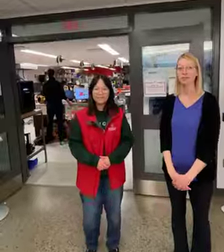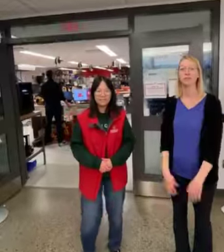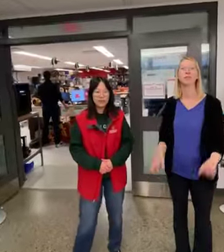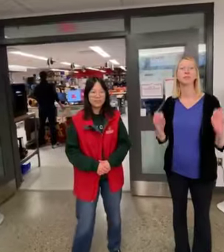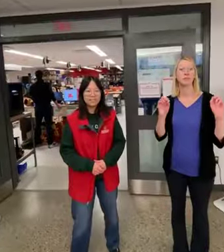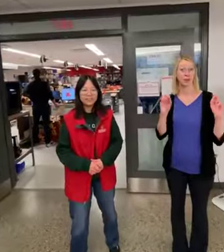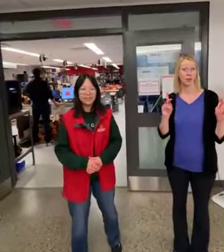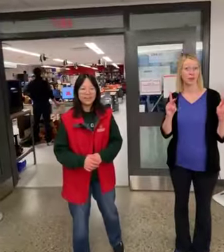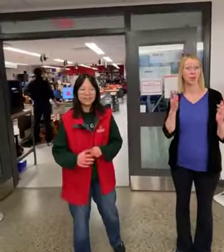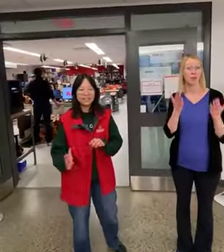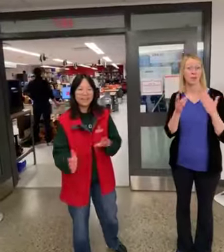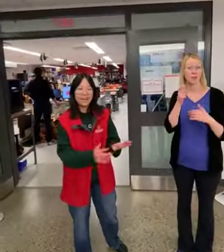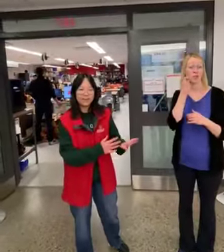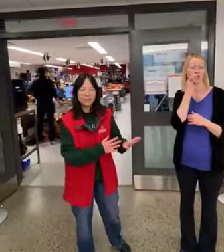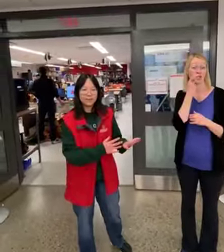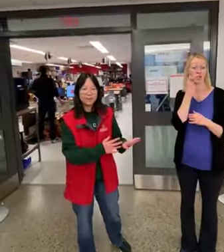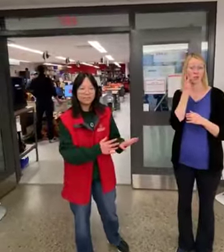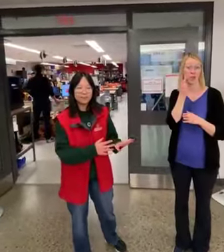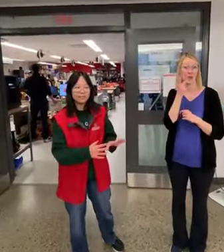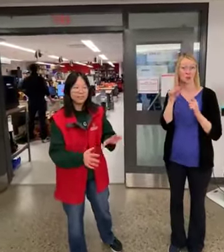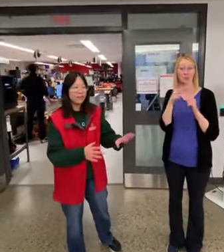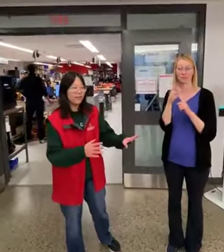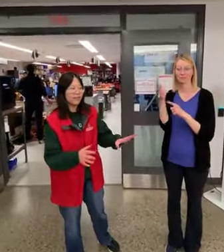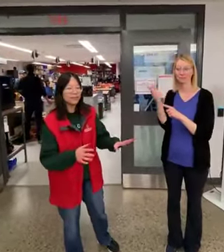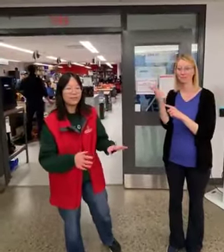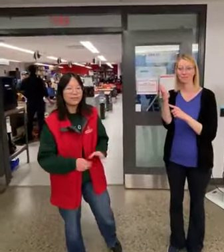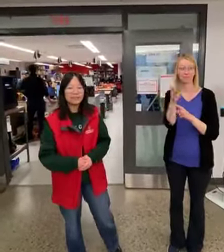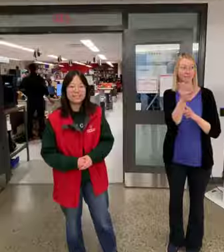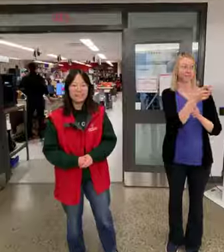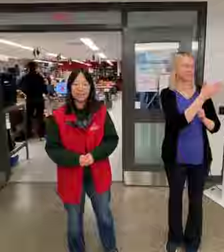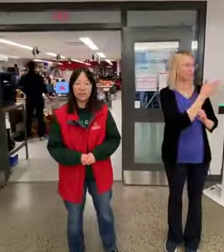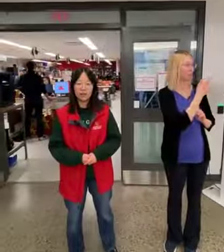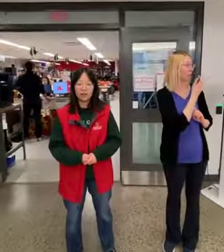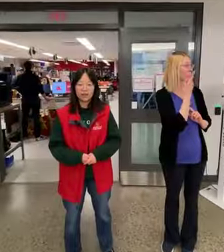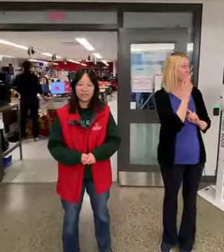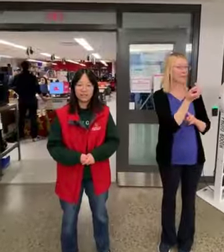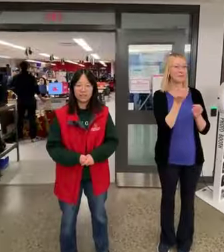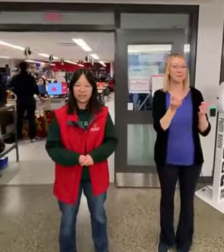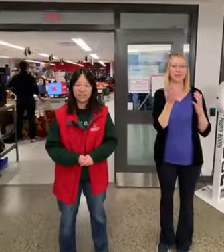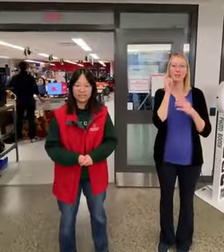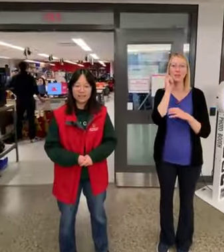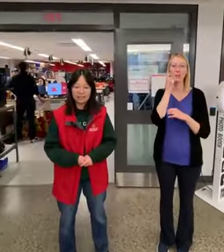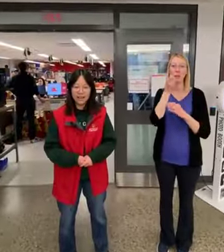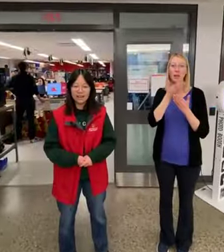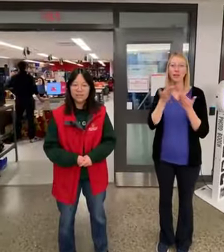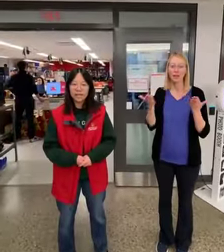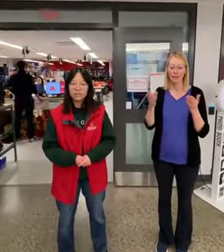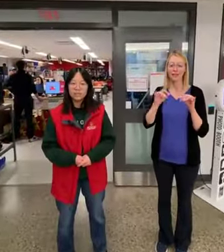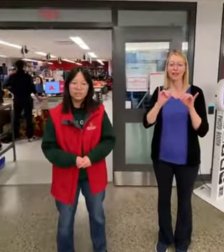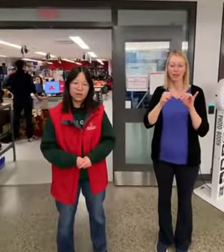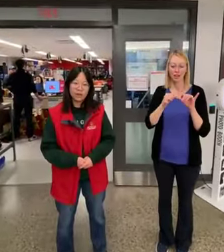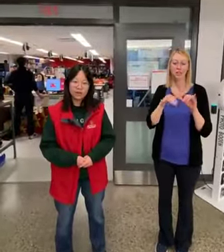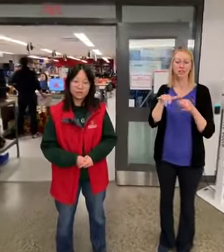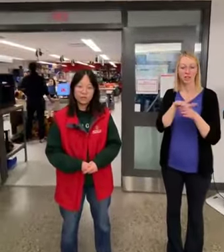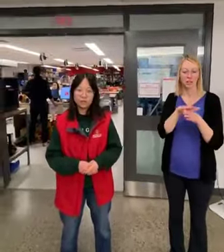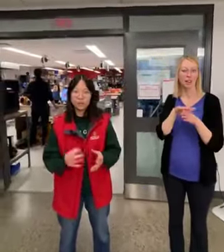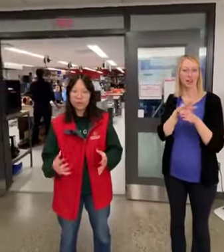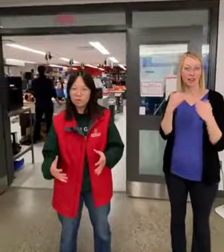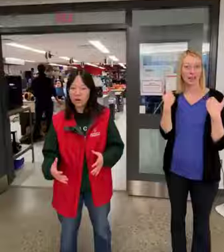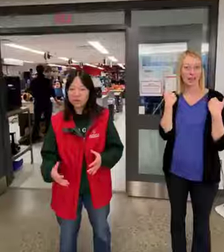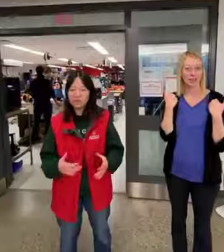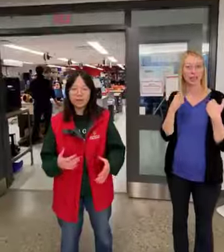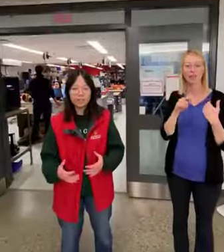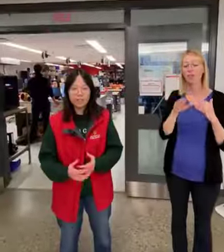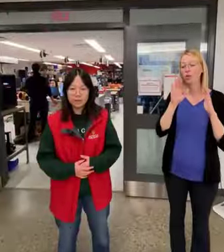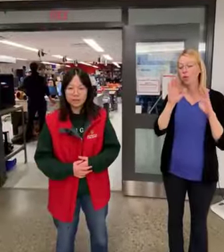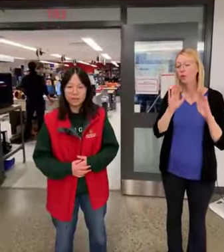Alright everyone, so as you probably just saw as the camera was panned around, you saw all of the cool things that our engineering complex does have. So it's a great way for students